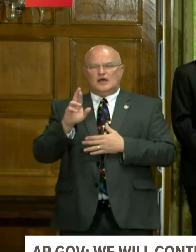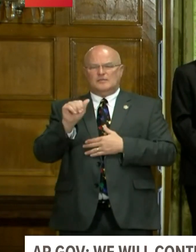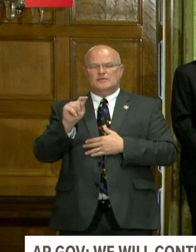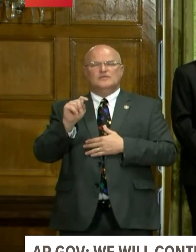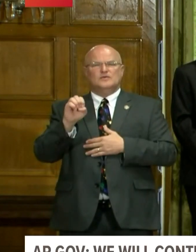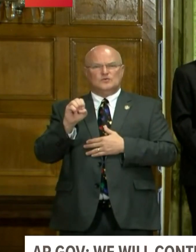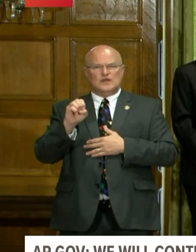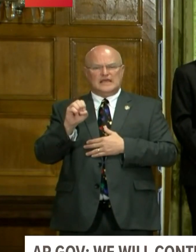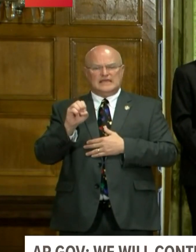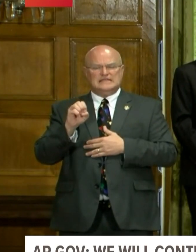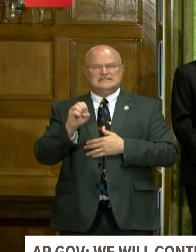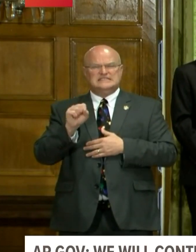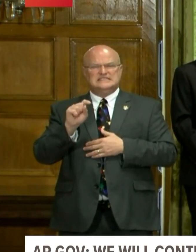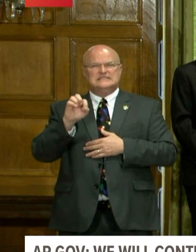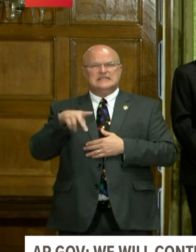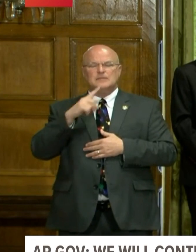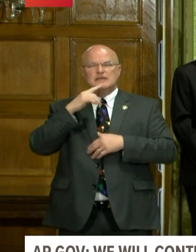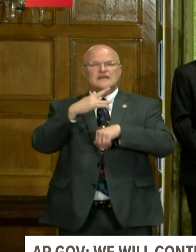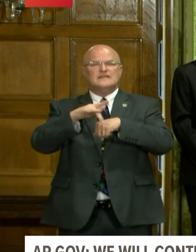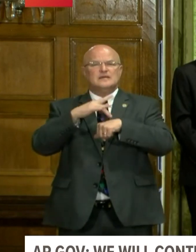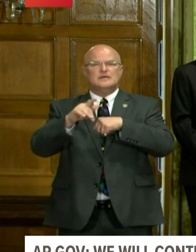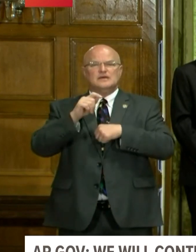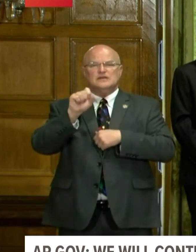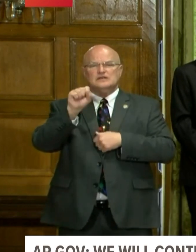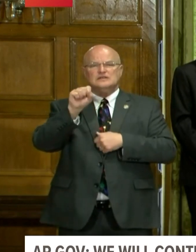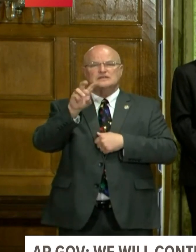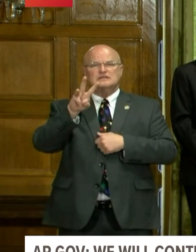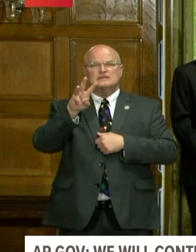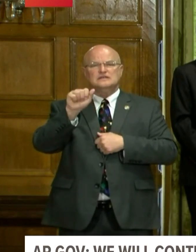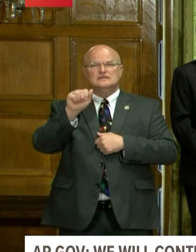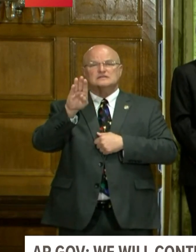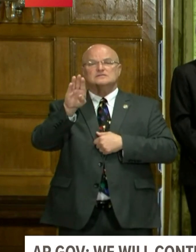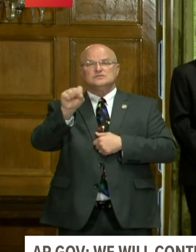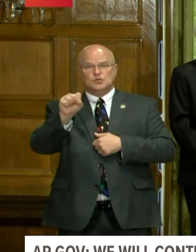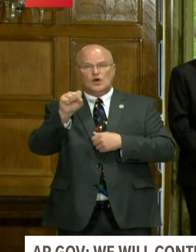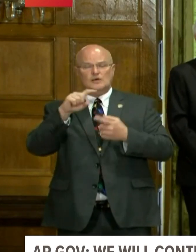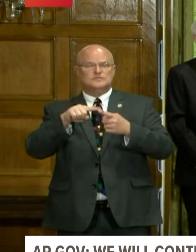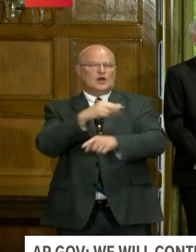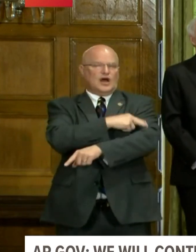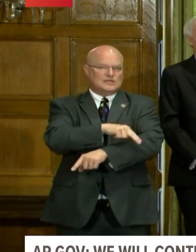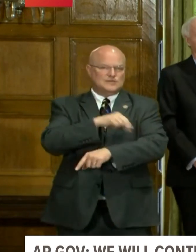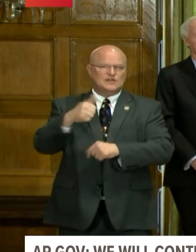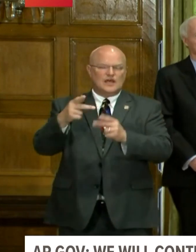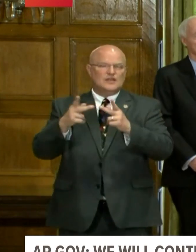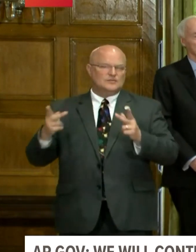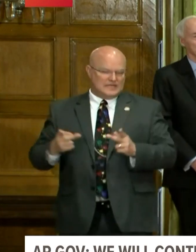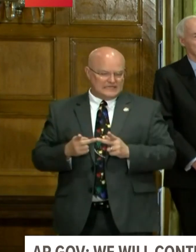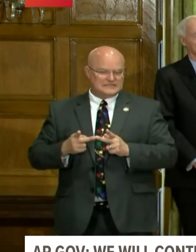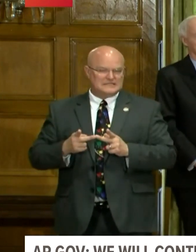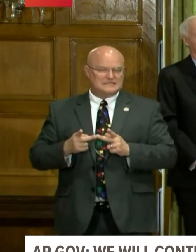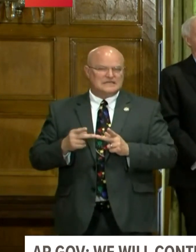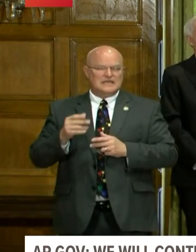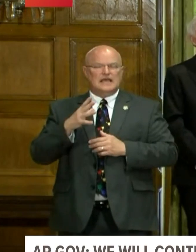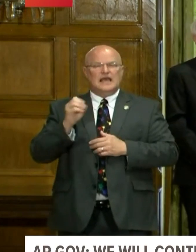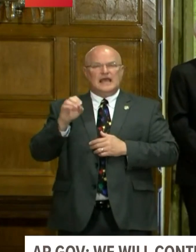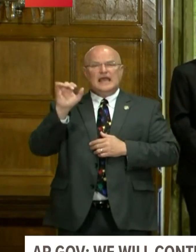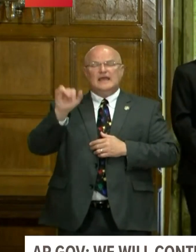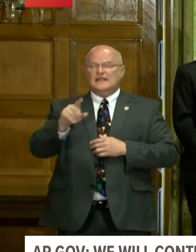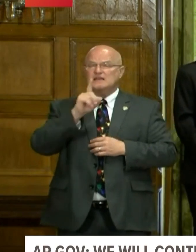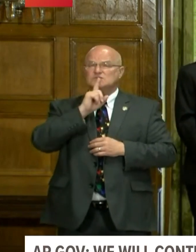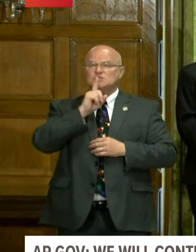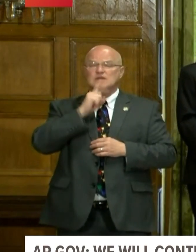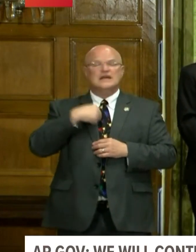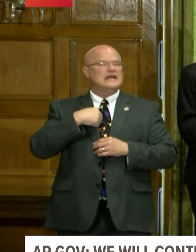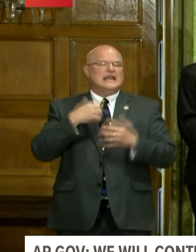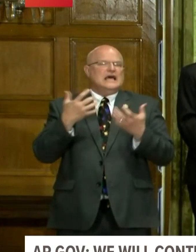rate-limiting step is the availability of swabs to hospitals, clinics, other providers, and that's real,